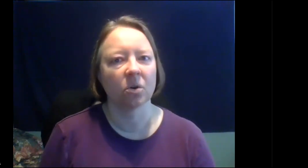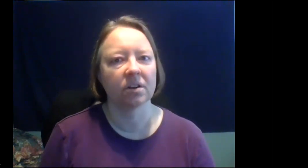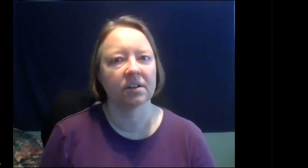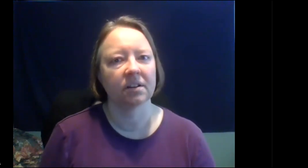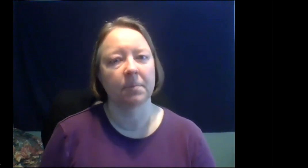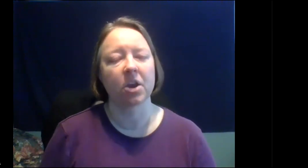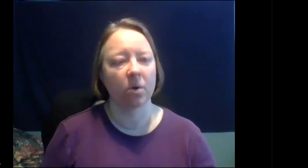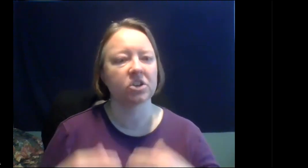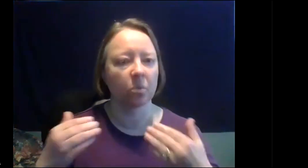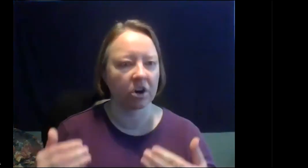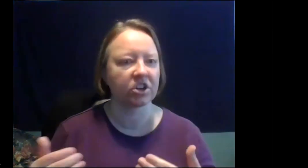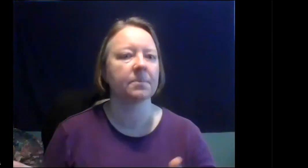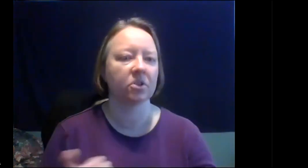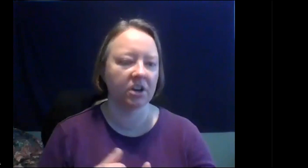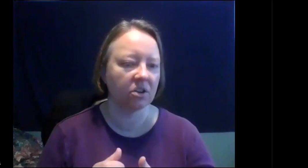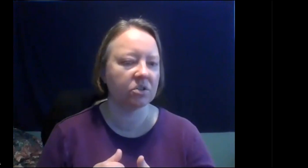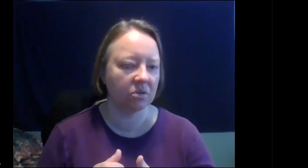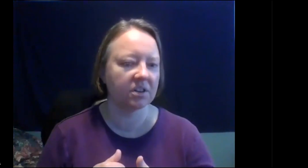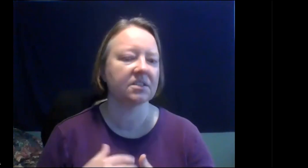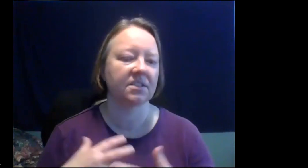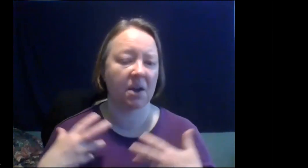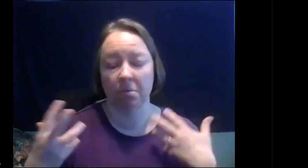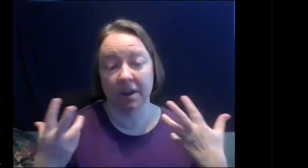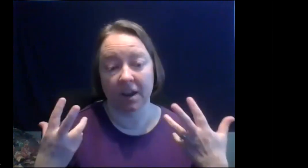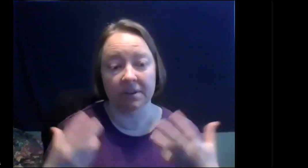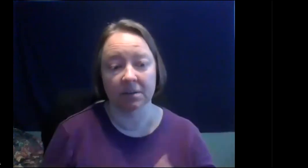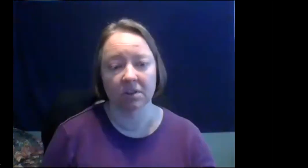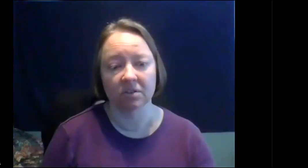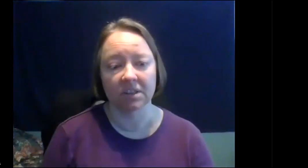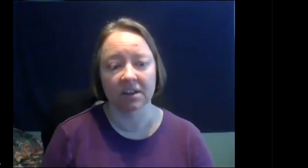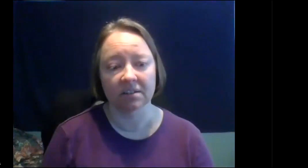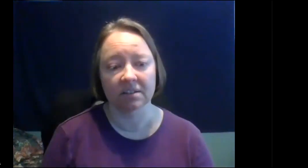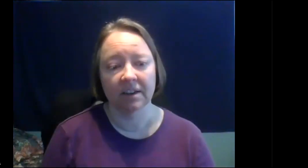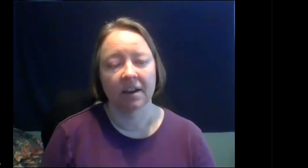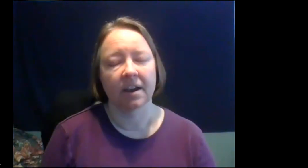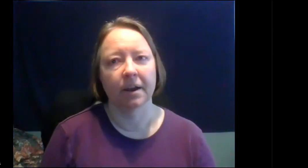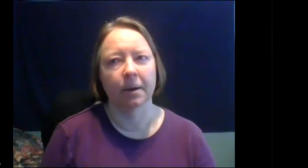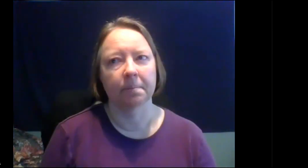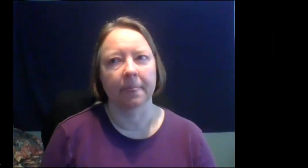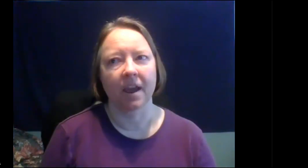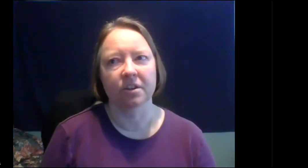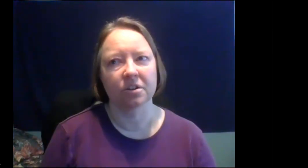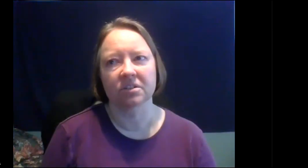so by going to workshops, earning those units, I will pick up on some of those things. Okay.